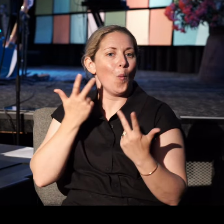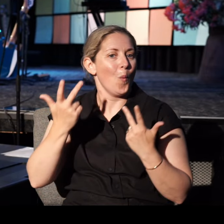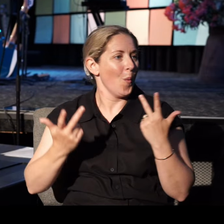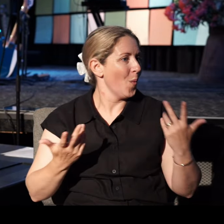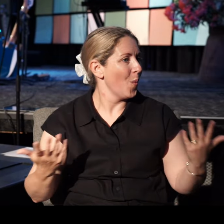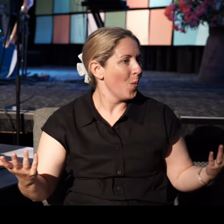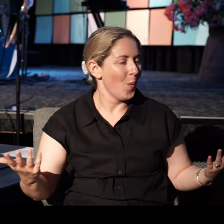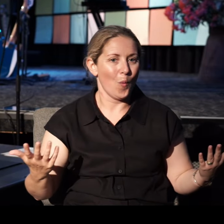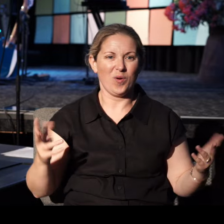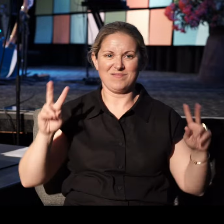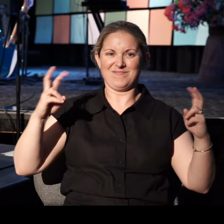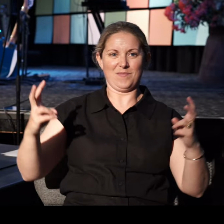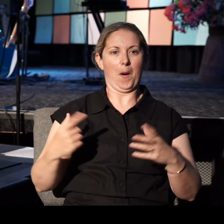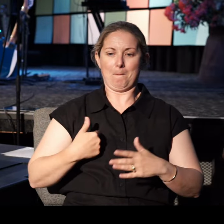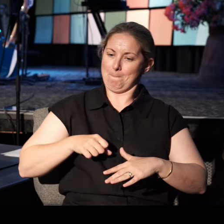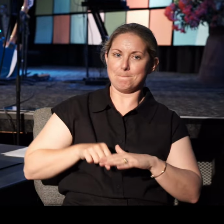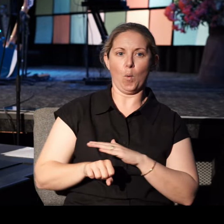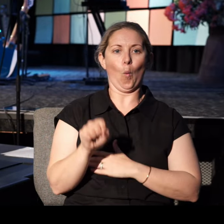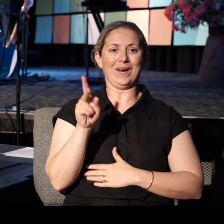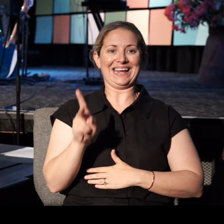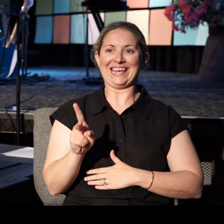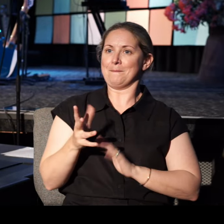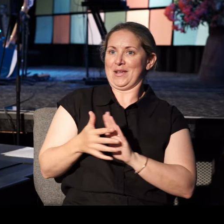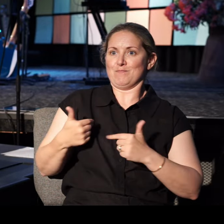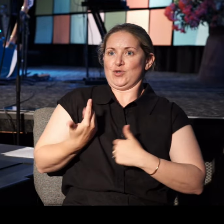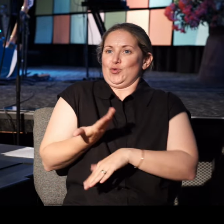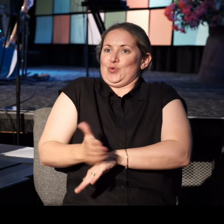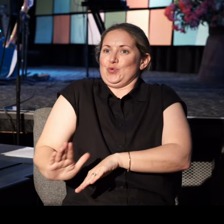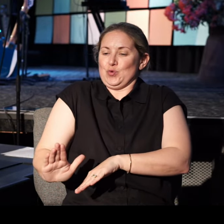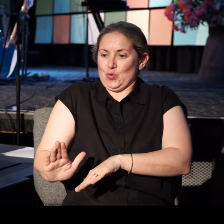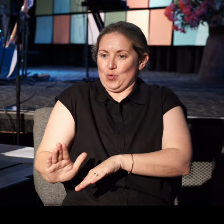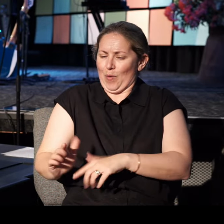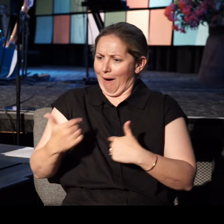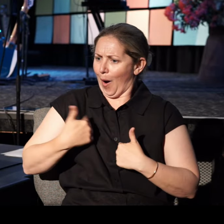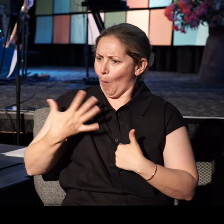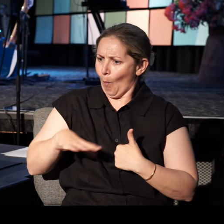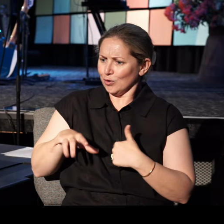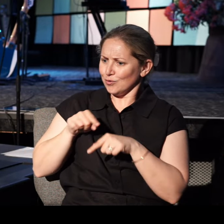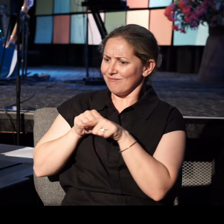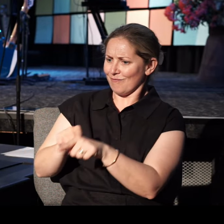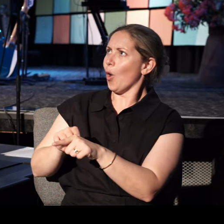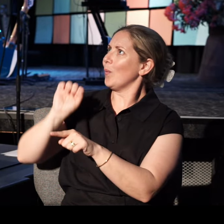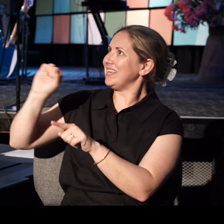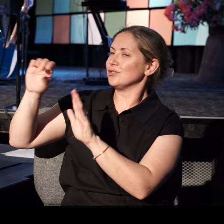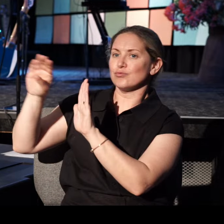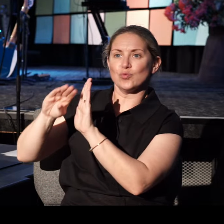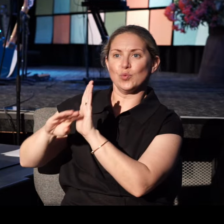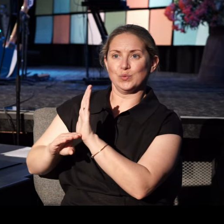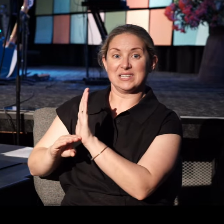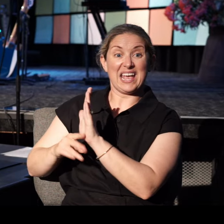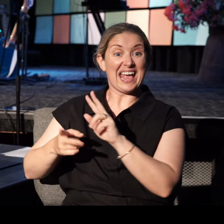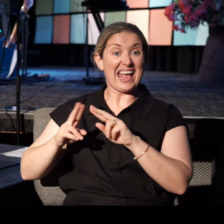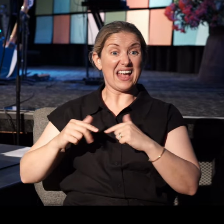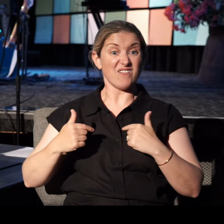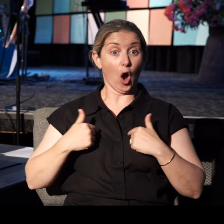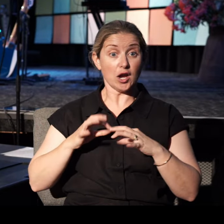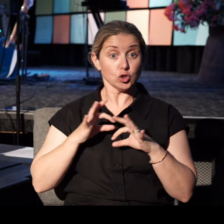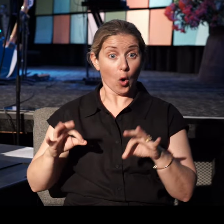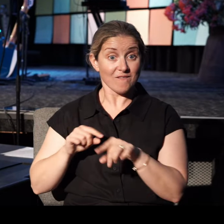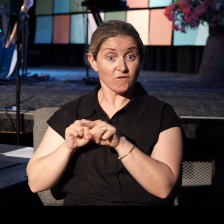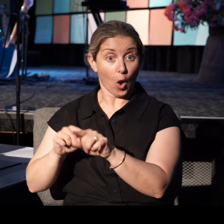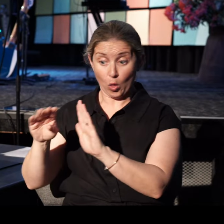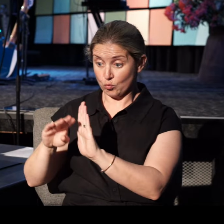you are born again as a child of God, that if there's no evidence of your now desiring to live under the rule of God, you're